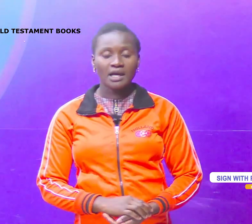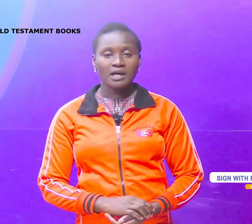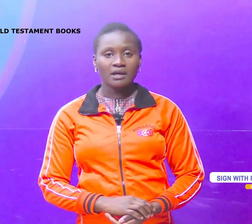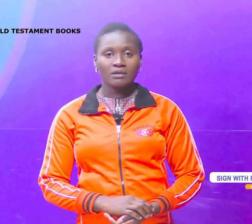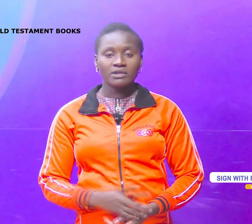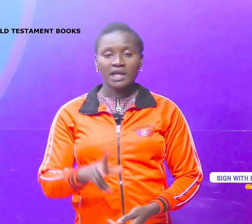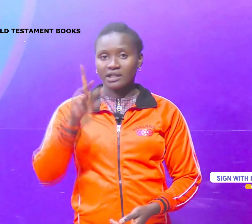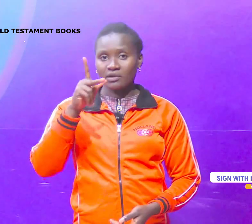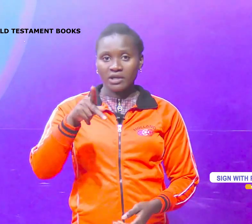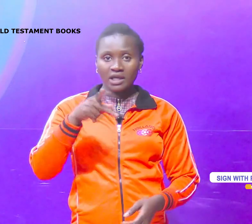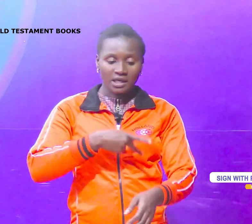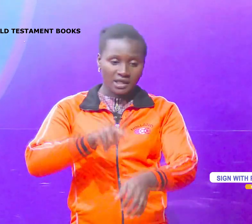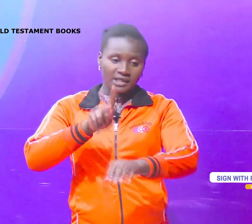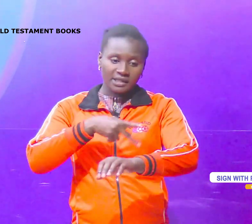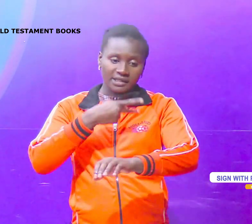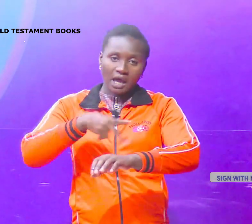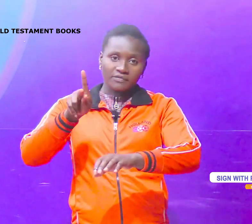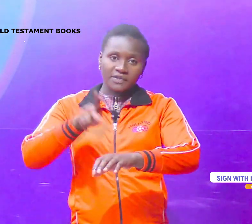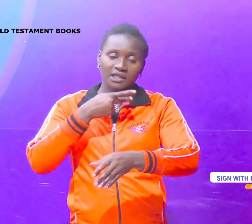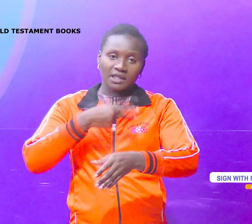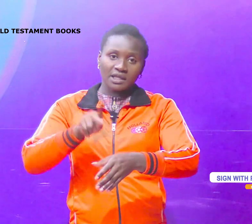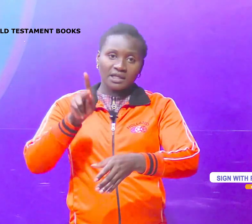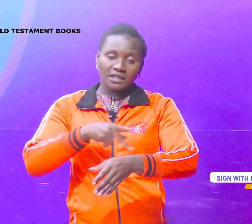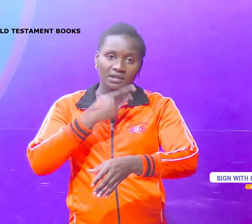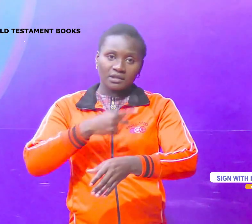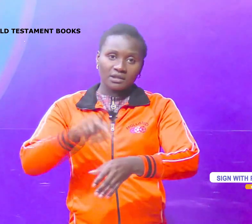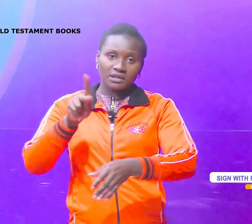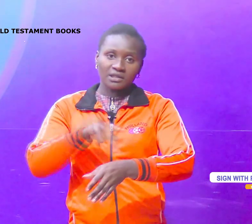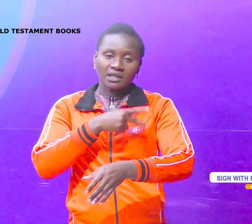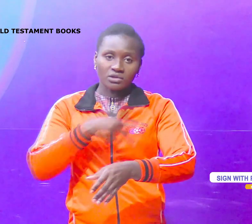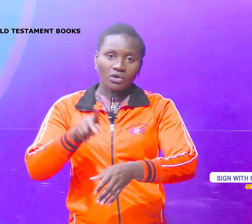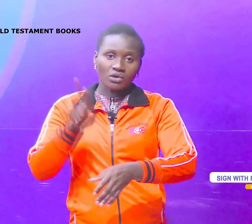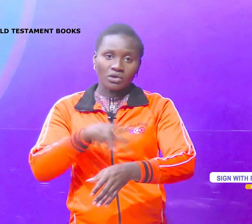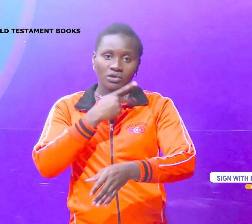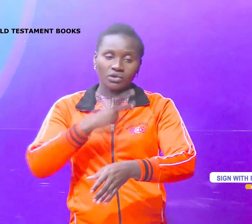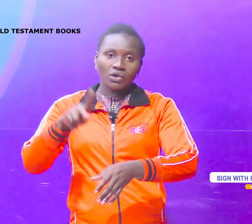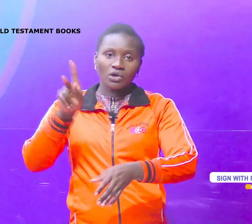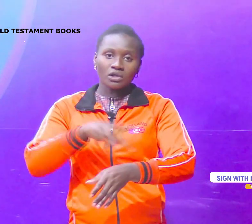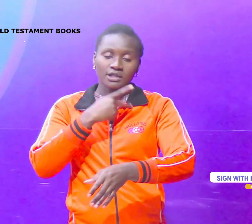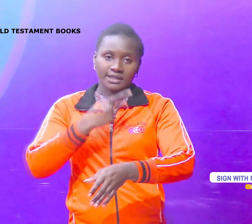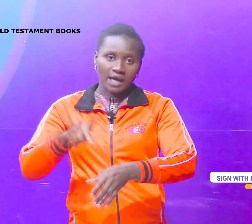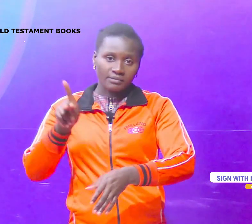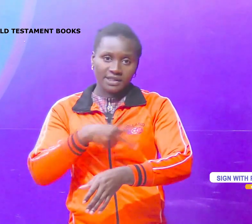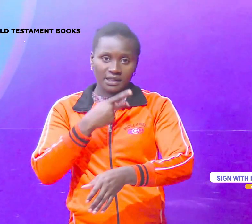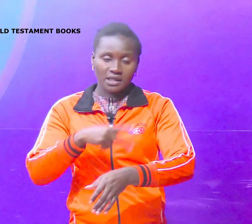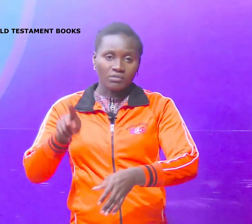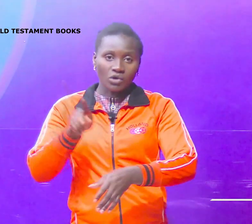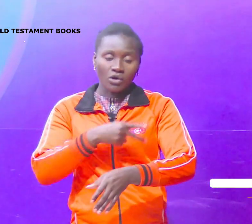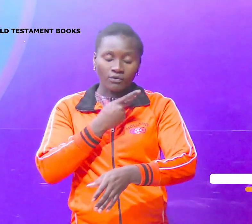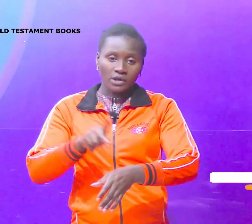with the letter P, Psalms. It is a song. So Psalms, the book of